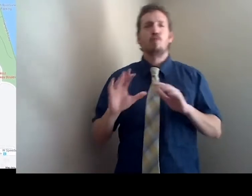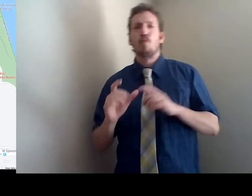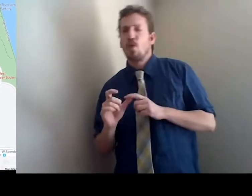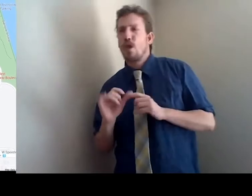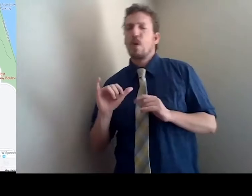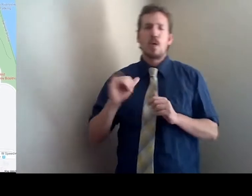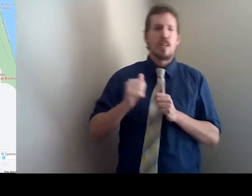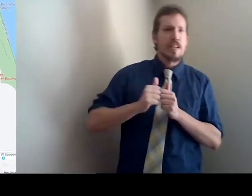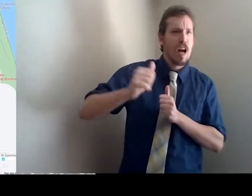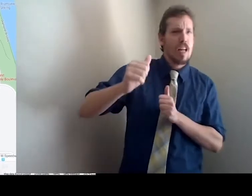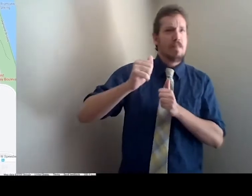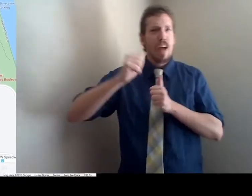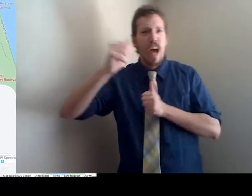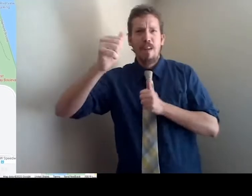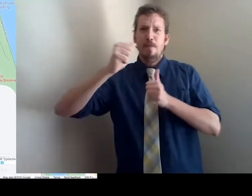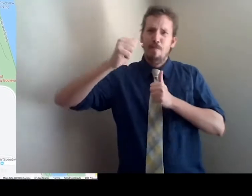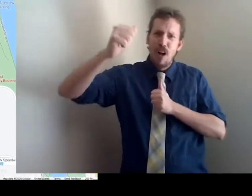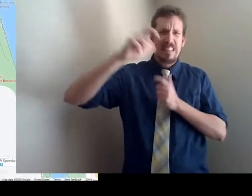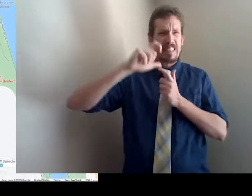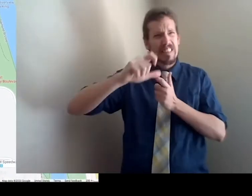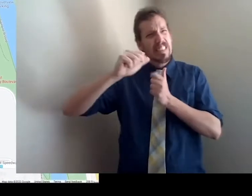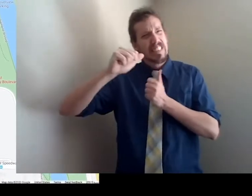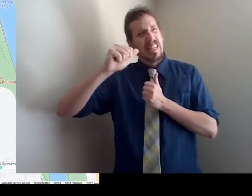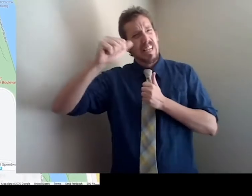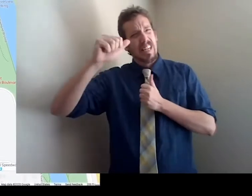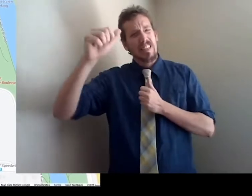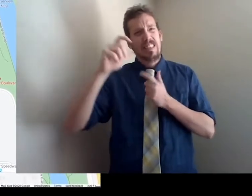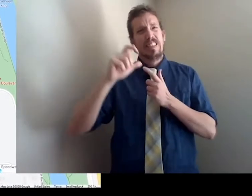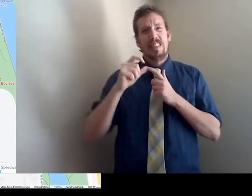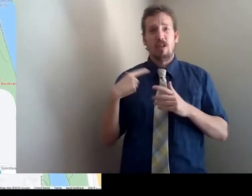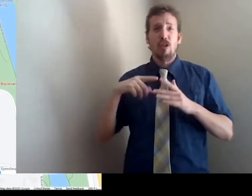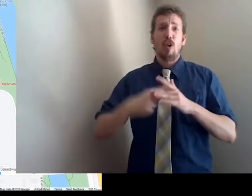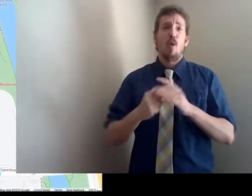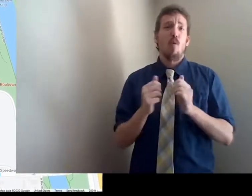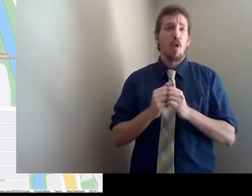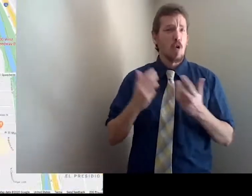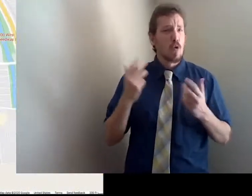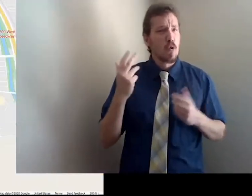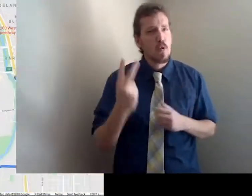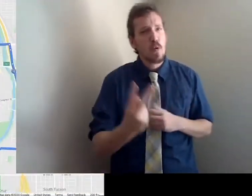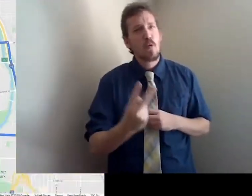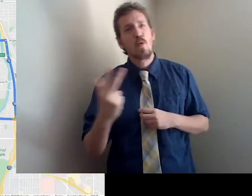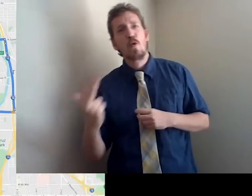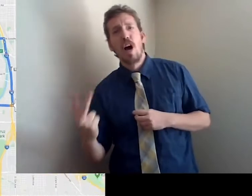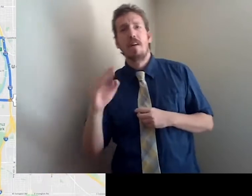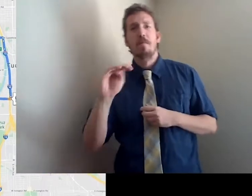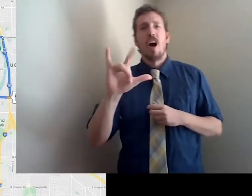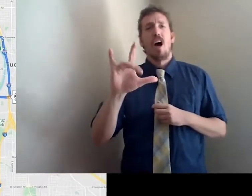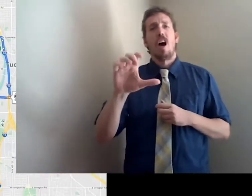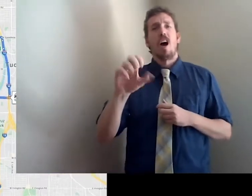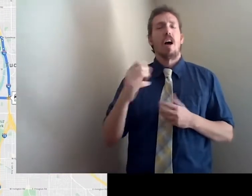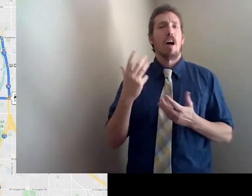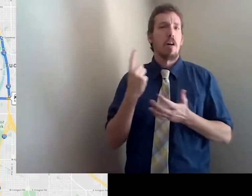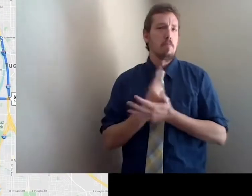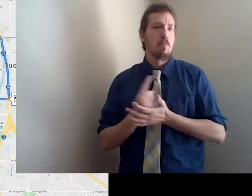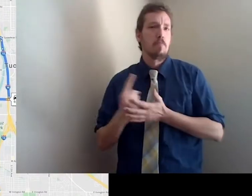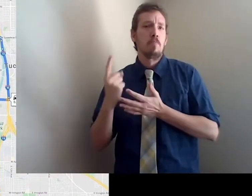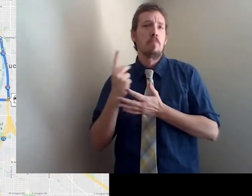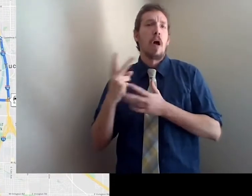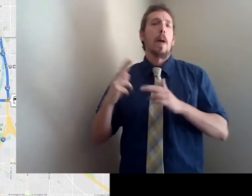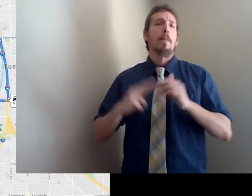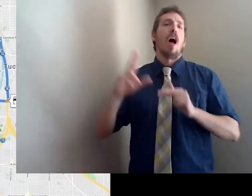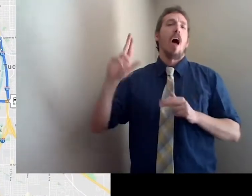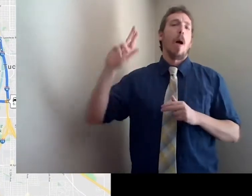So at the beginning of the season, we took our time. We started growing our